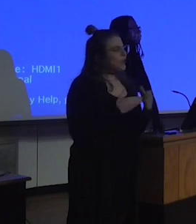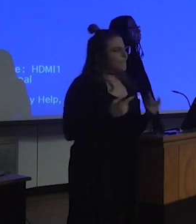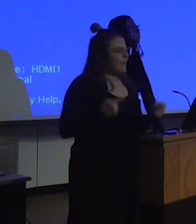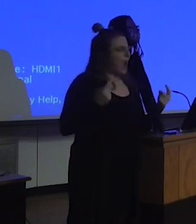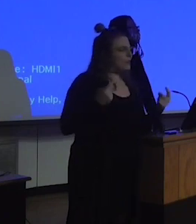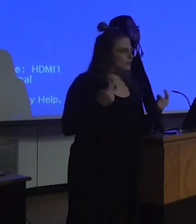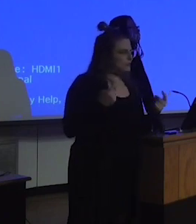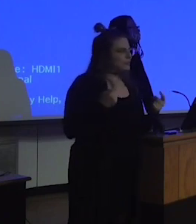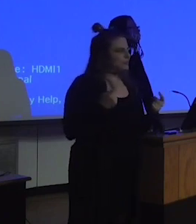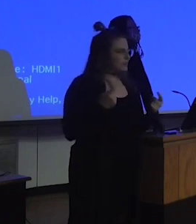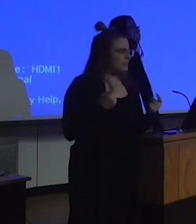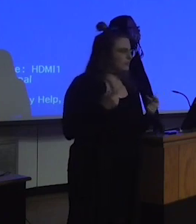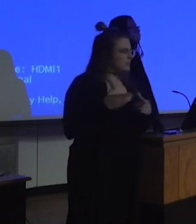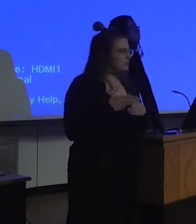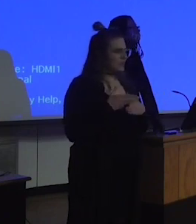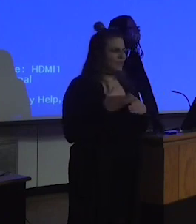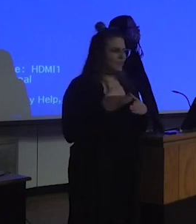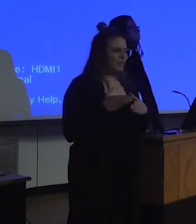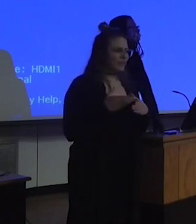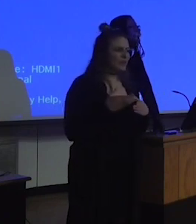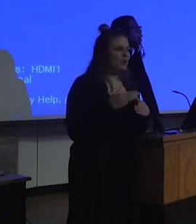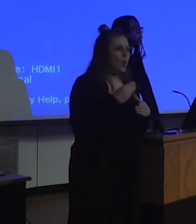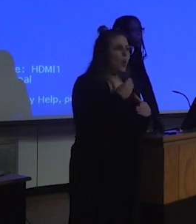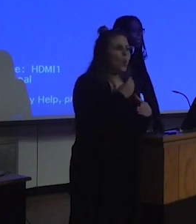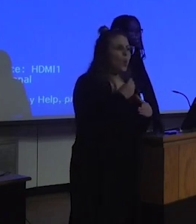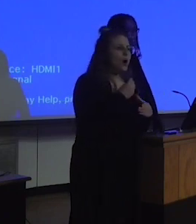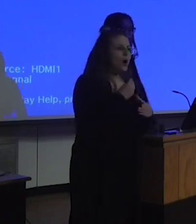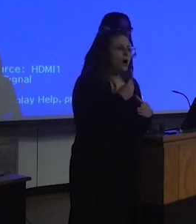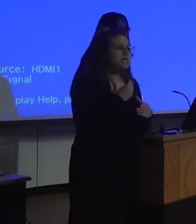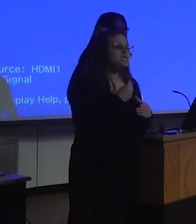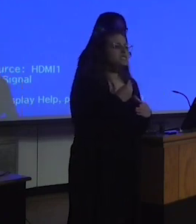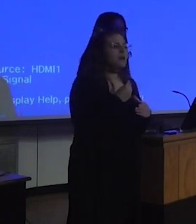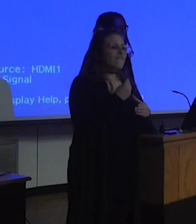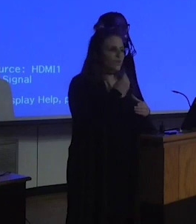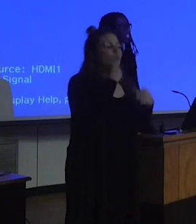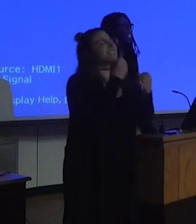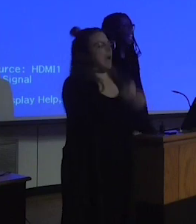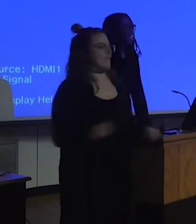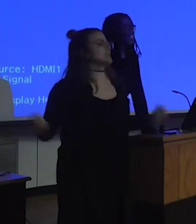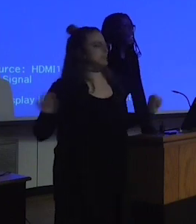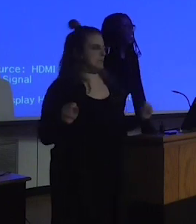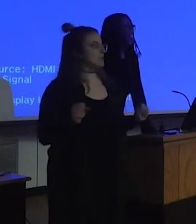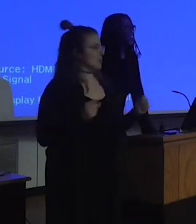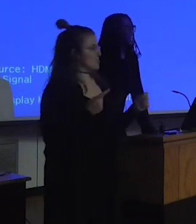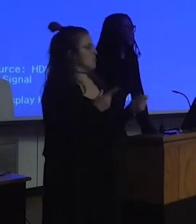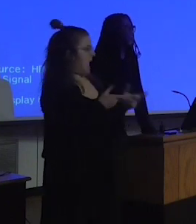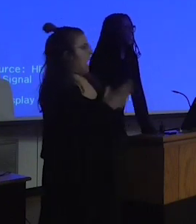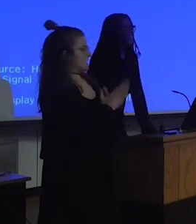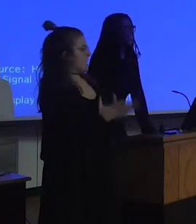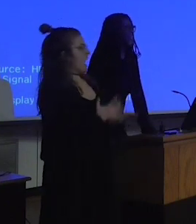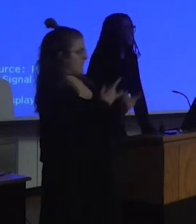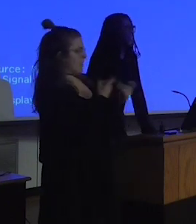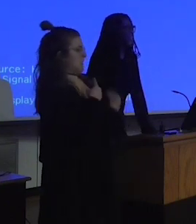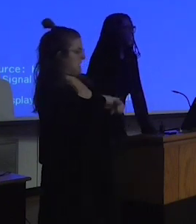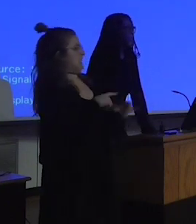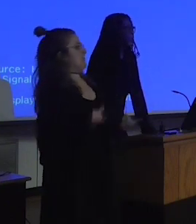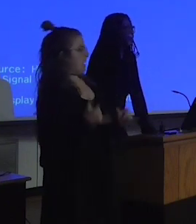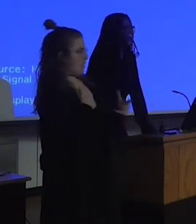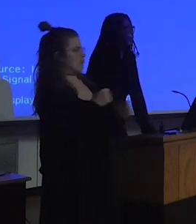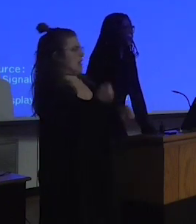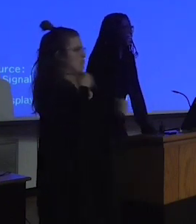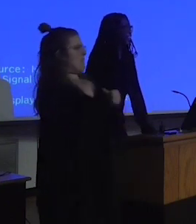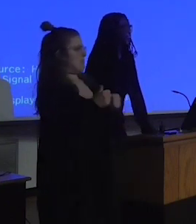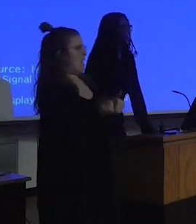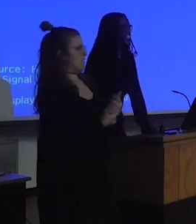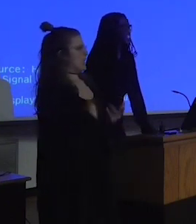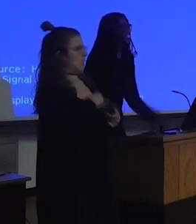might be, like, viewed as, you know, in a positive light. Wow, okay, so you actually, like, asked a lot of things at once, and I'm going to try to remember